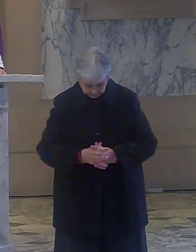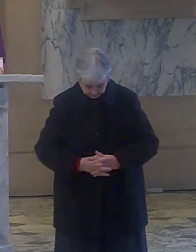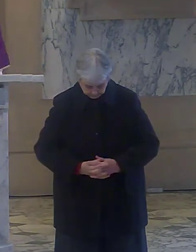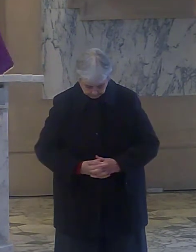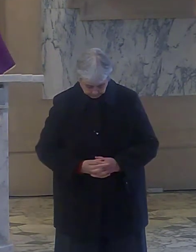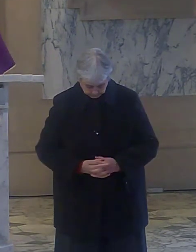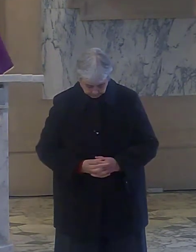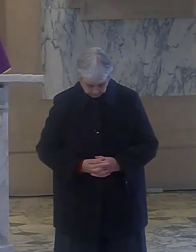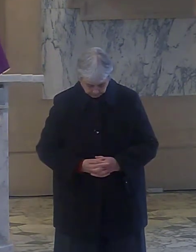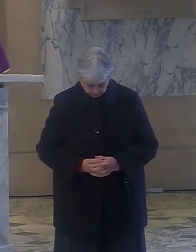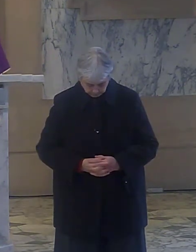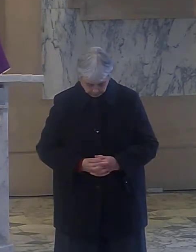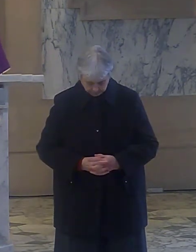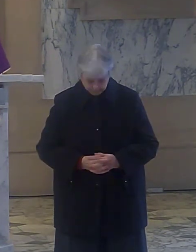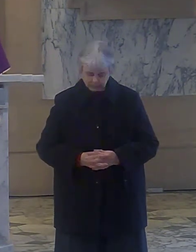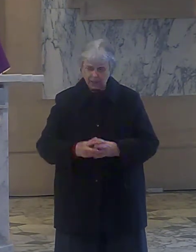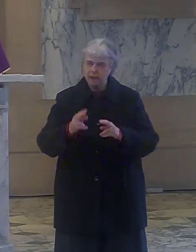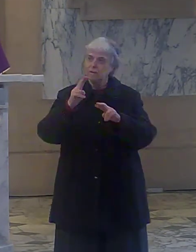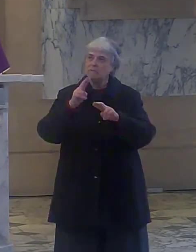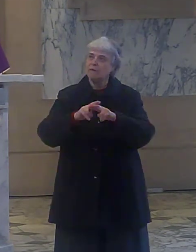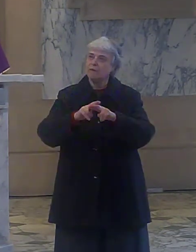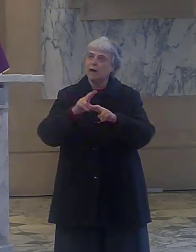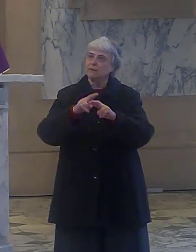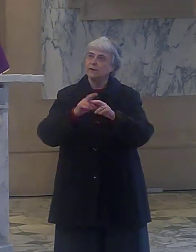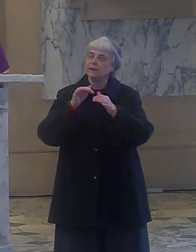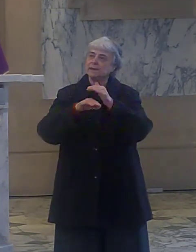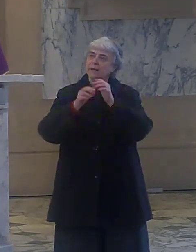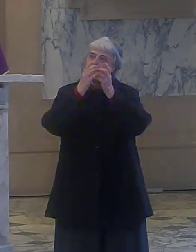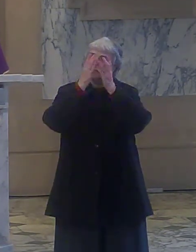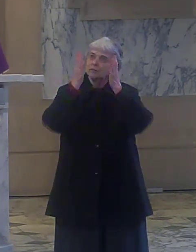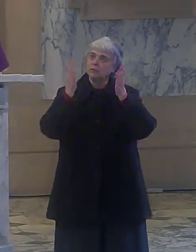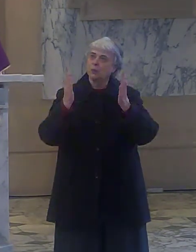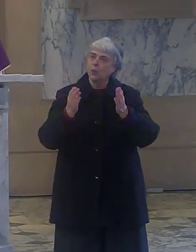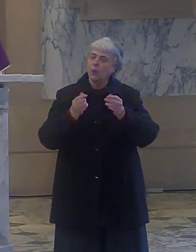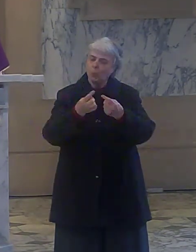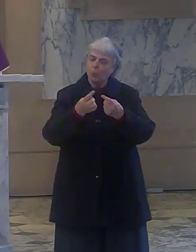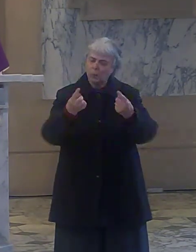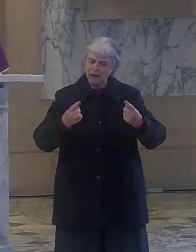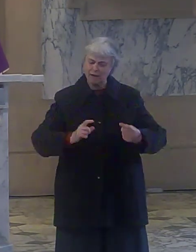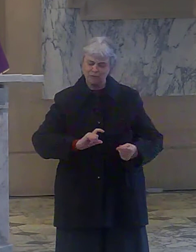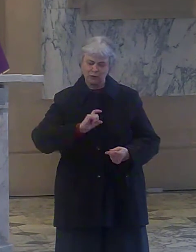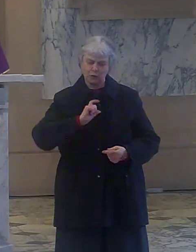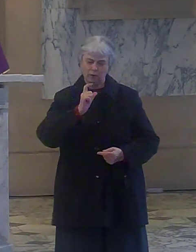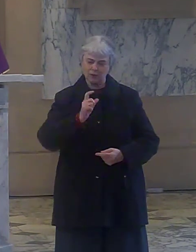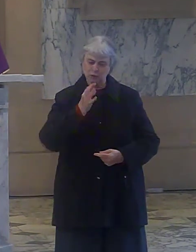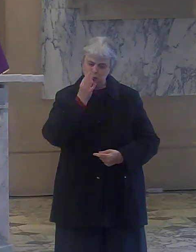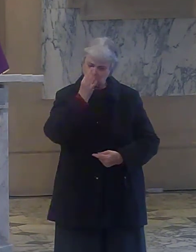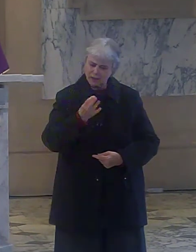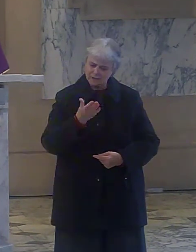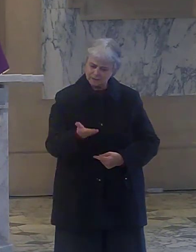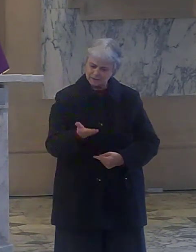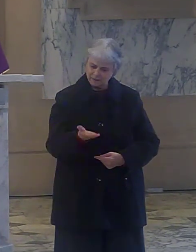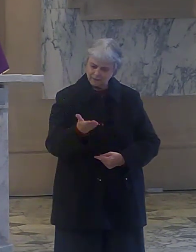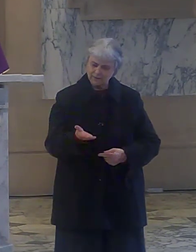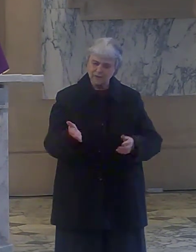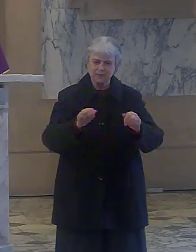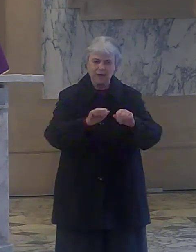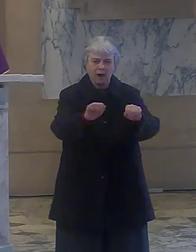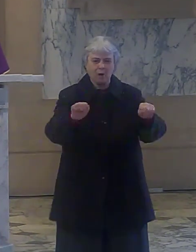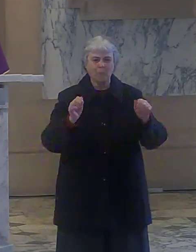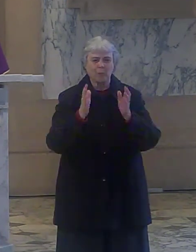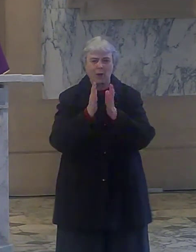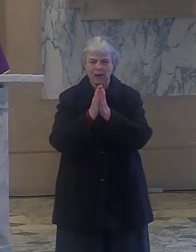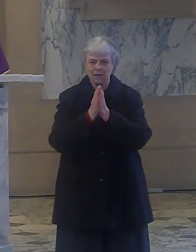amen father in heaven we have the courage to ask these prayers because we